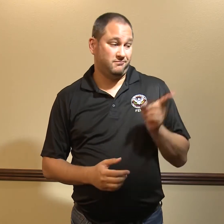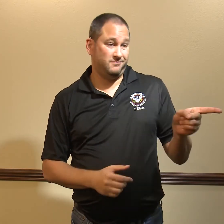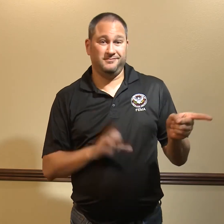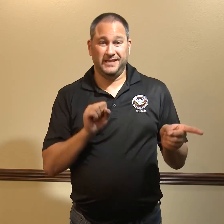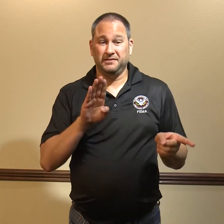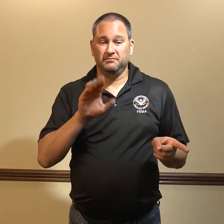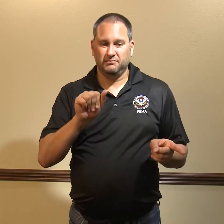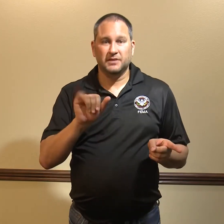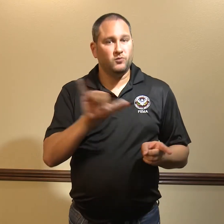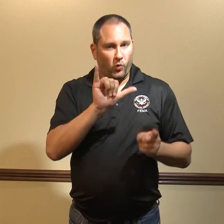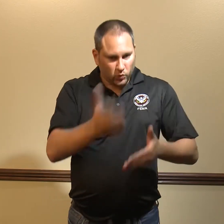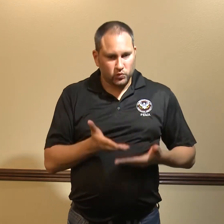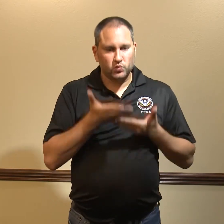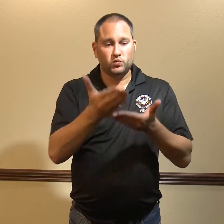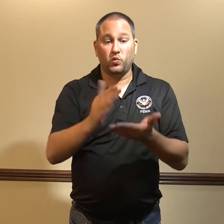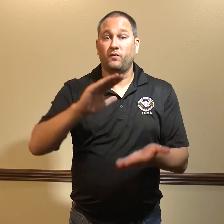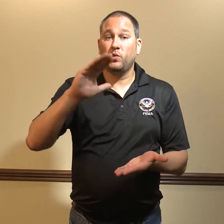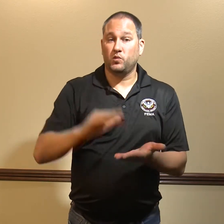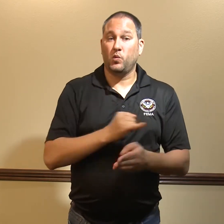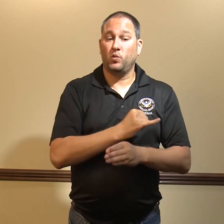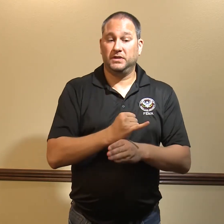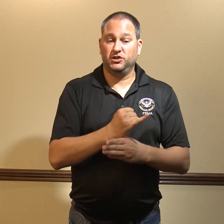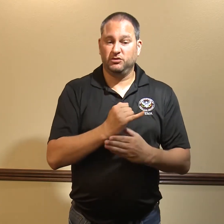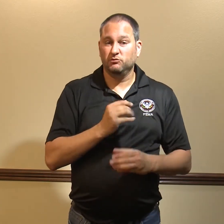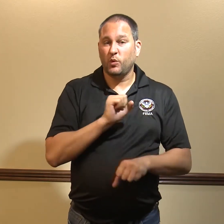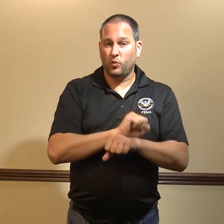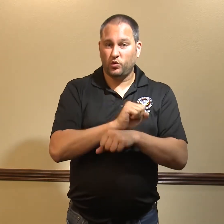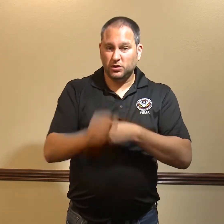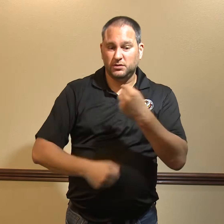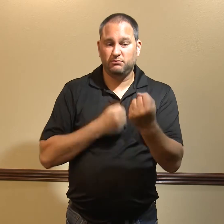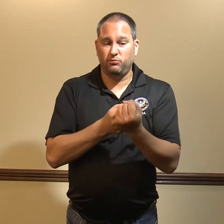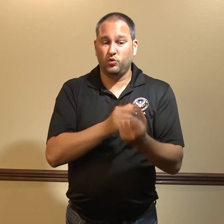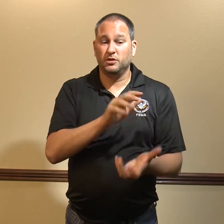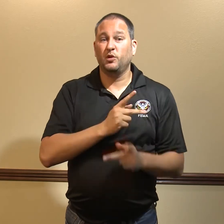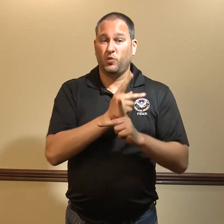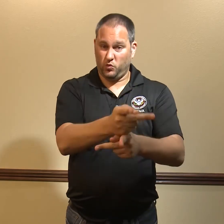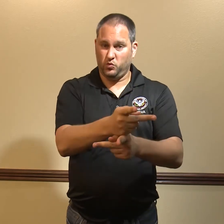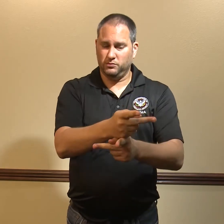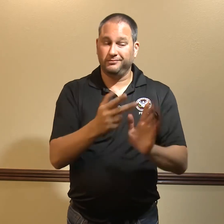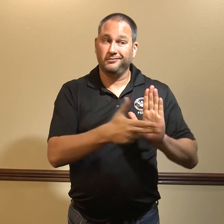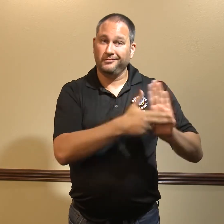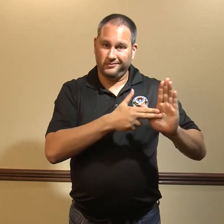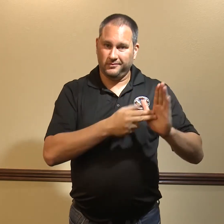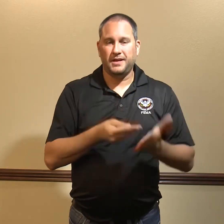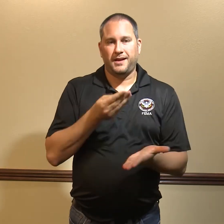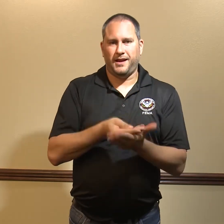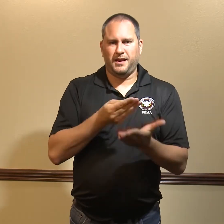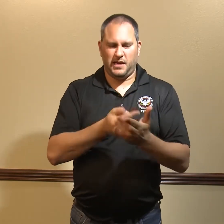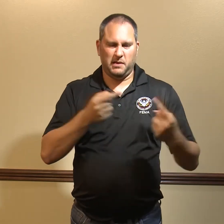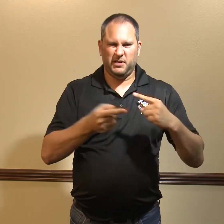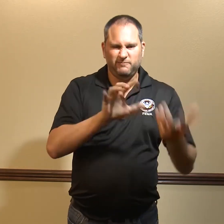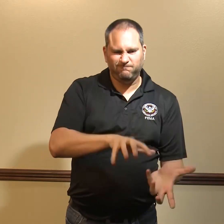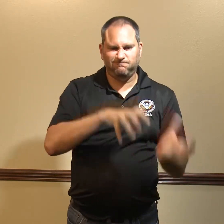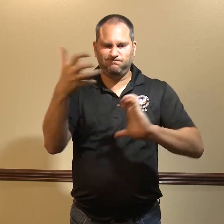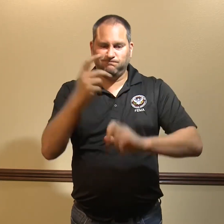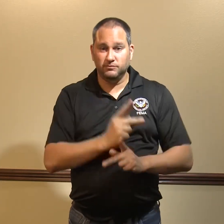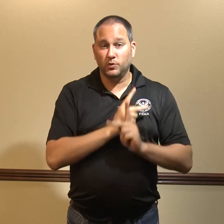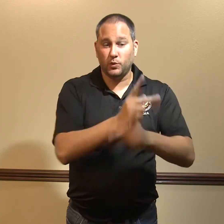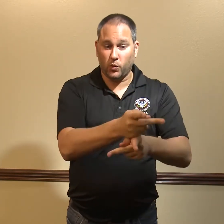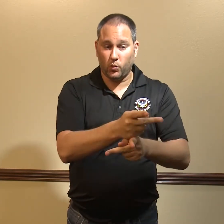SBA also offers low-interest working capital loans called economic injury disaster loans to small businesses and